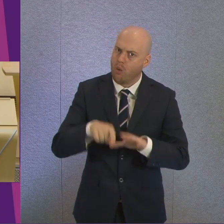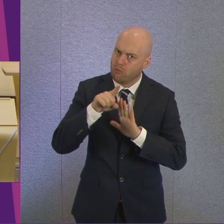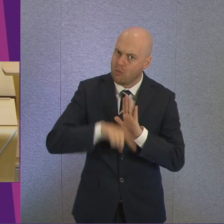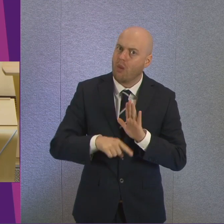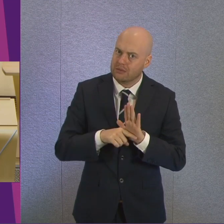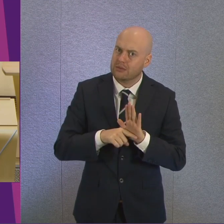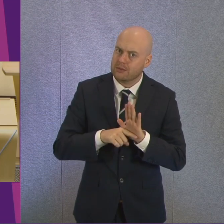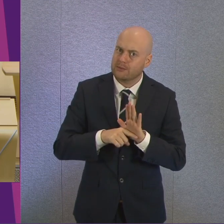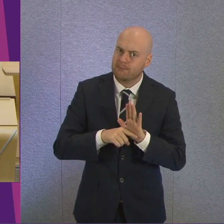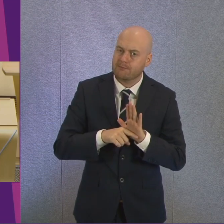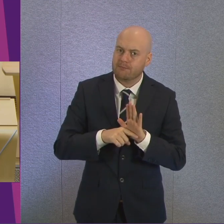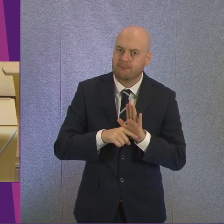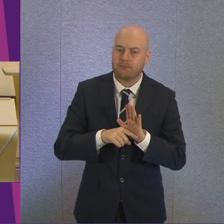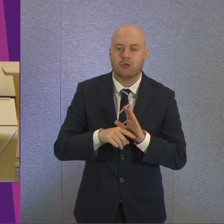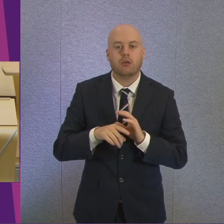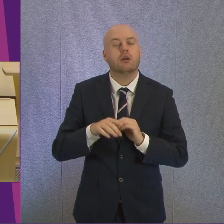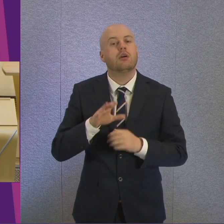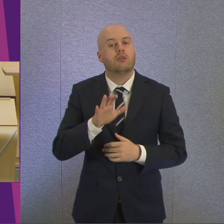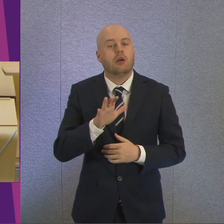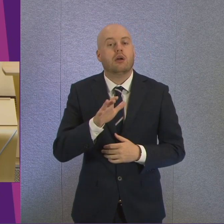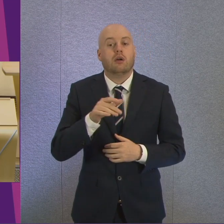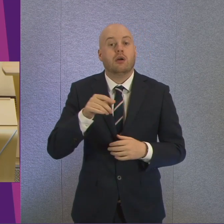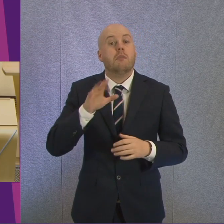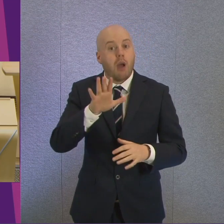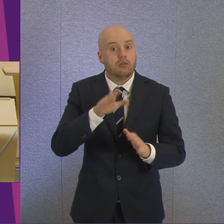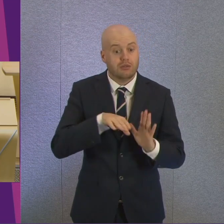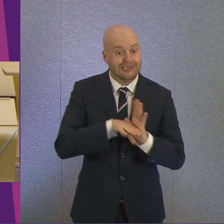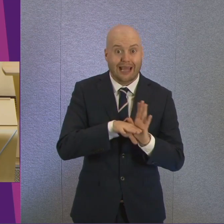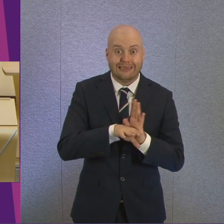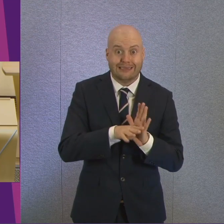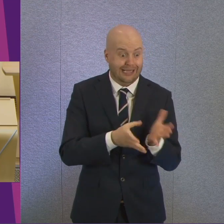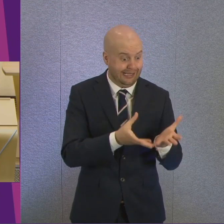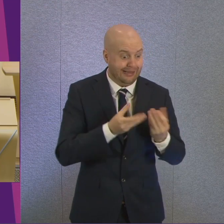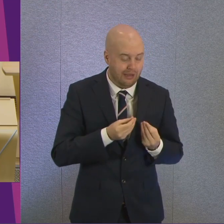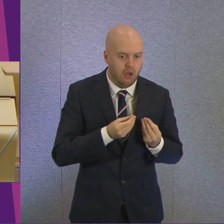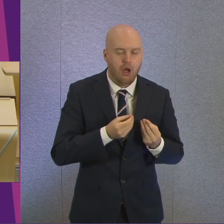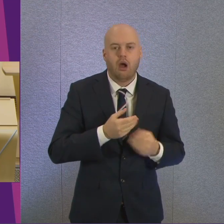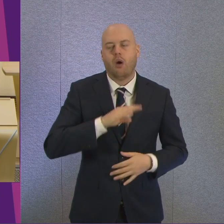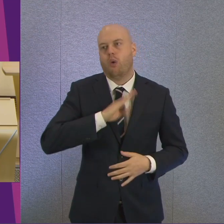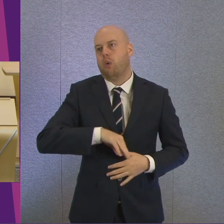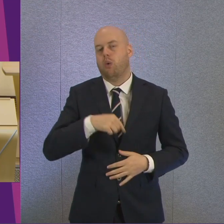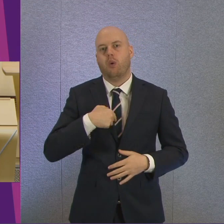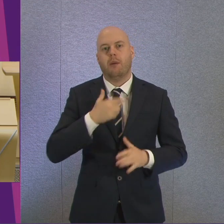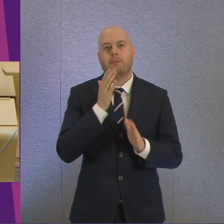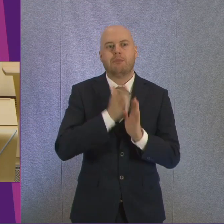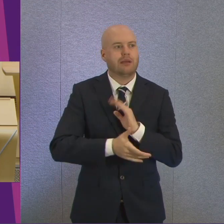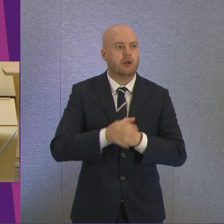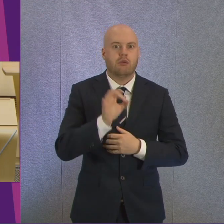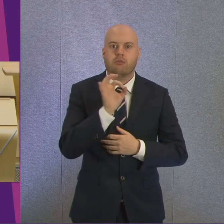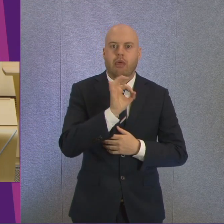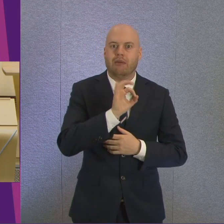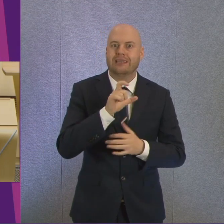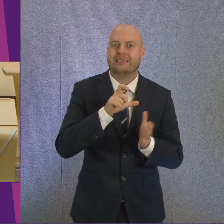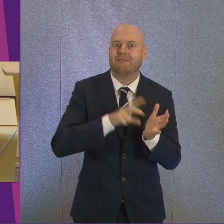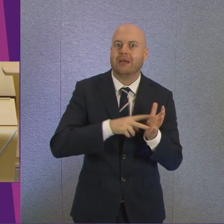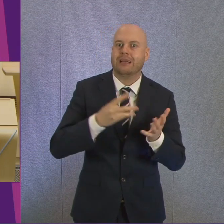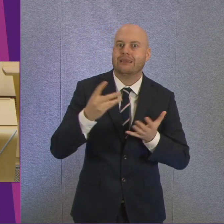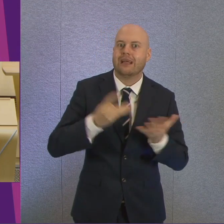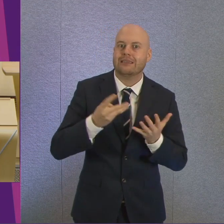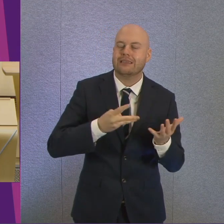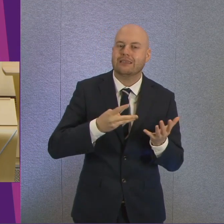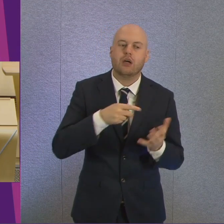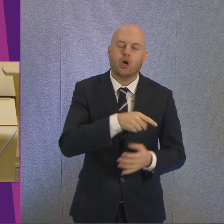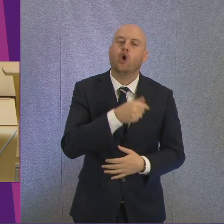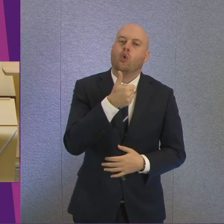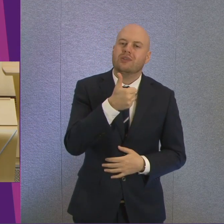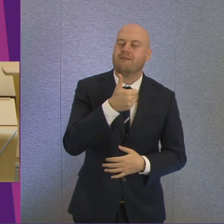can and does provide a necessary assurance to family members of those already in care homes and to those